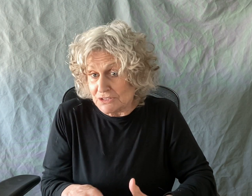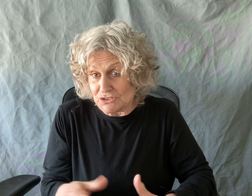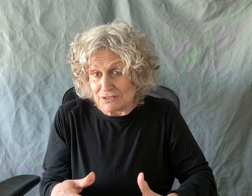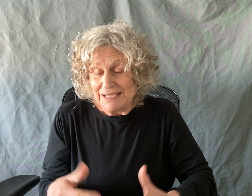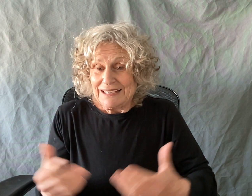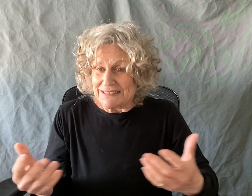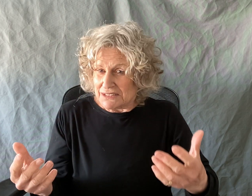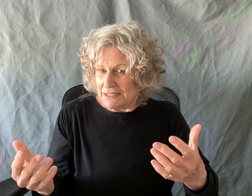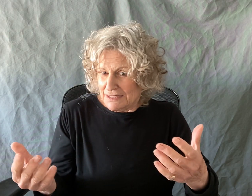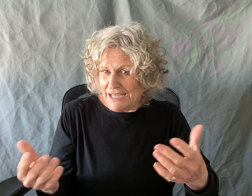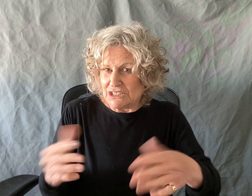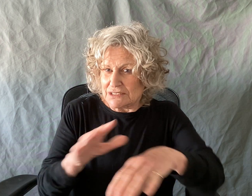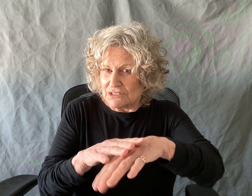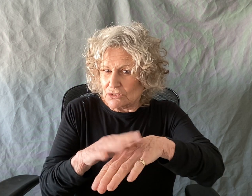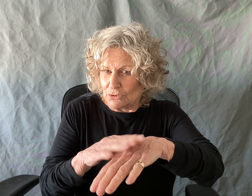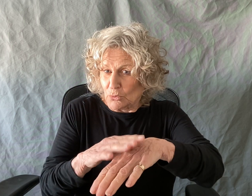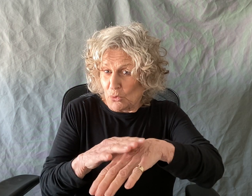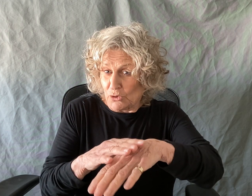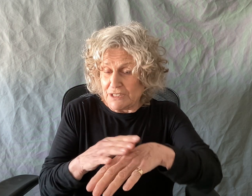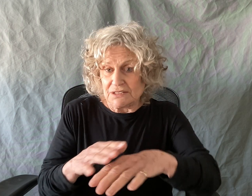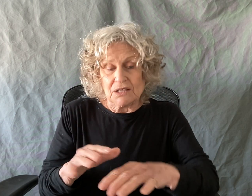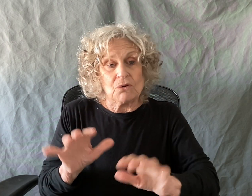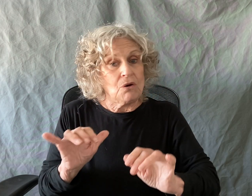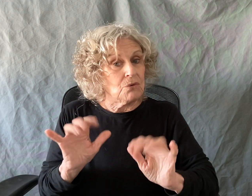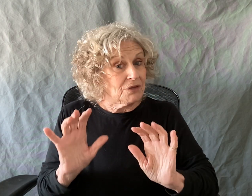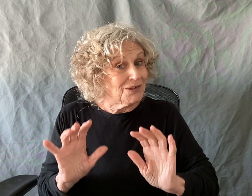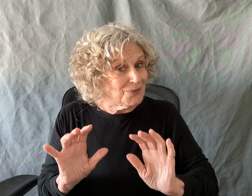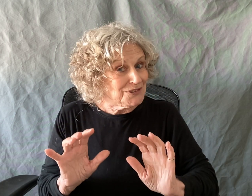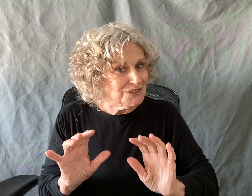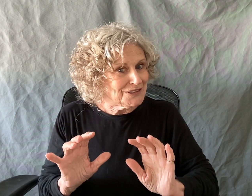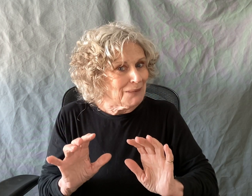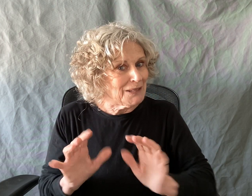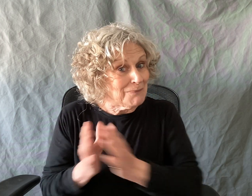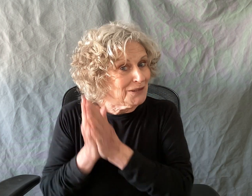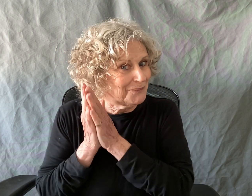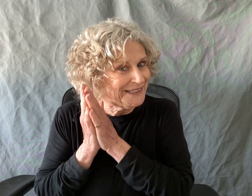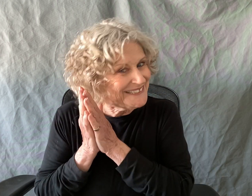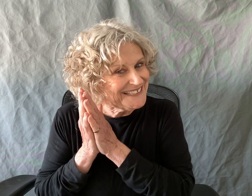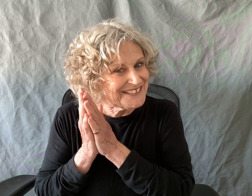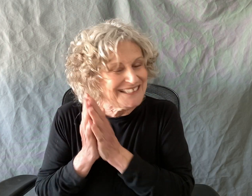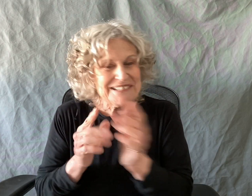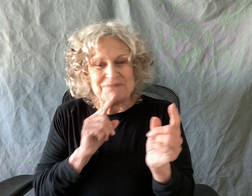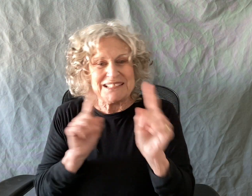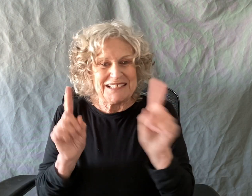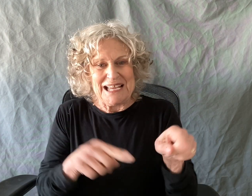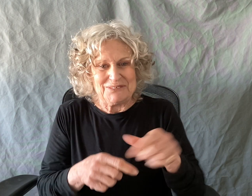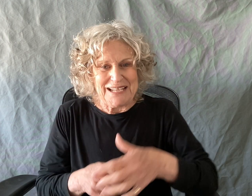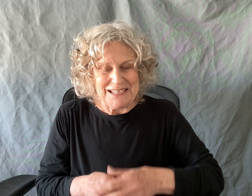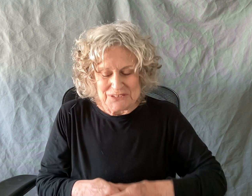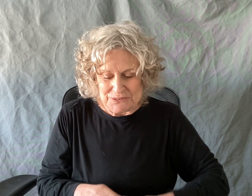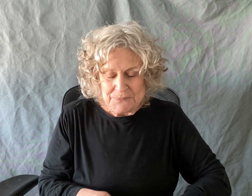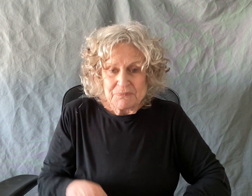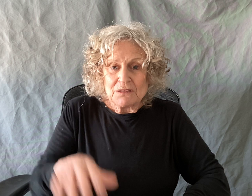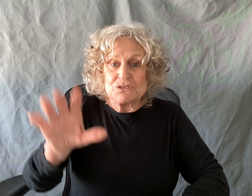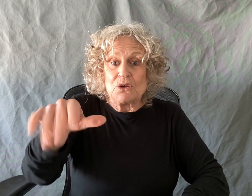question. That's kind of nice because it's a little warning. They go, oh, okay, a question's coming. I better pay attention because I have to answer. So,